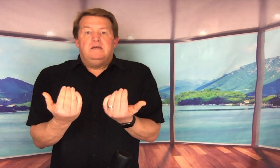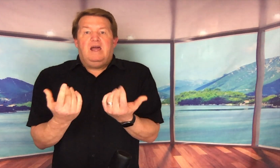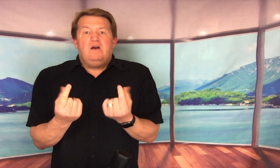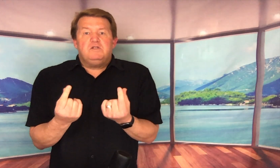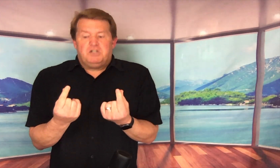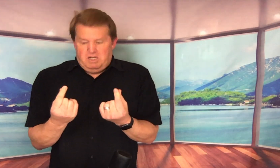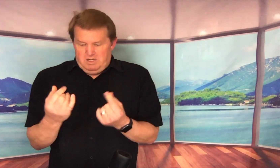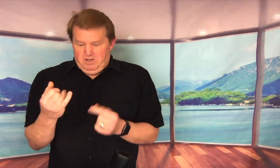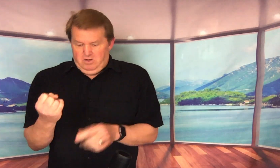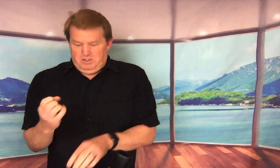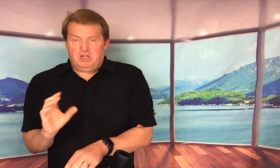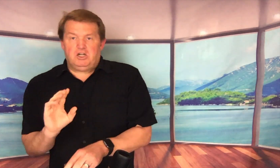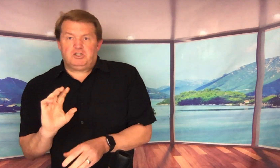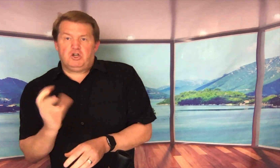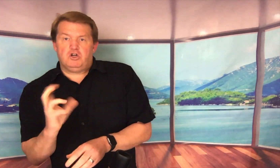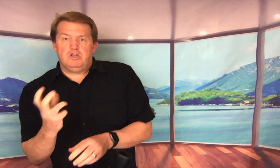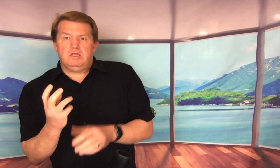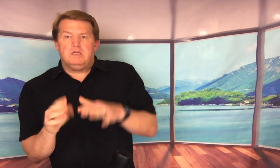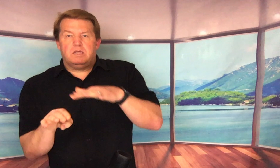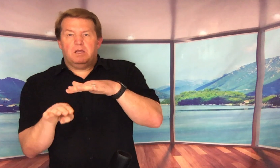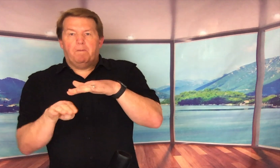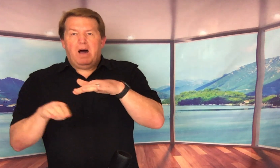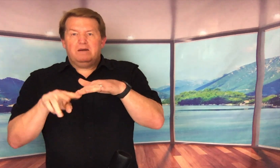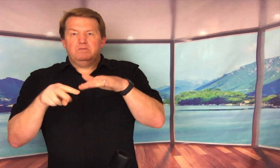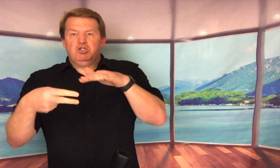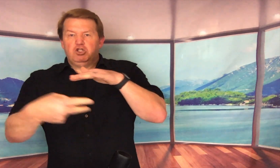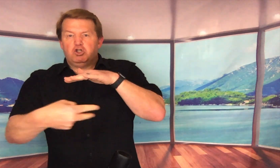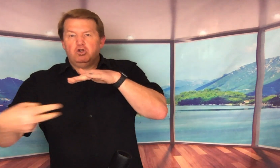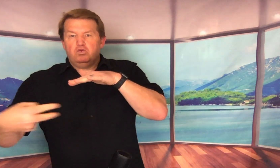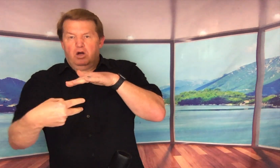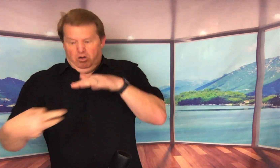Now what you're going to do is you're going to turn the bottom 2 rows